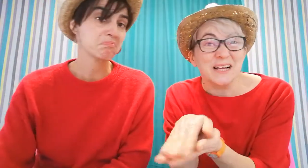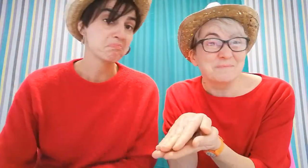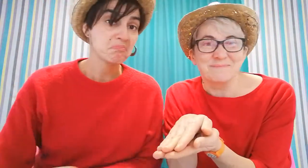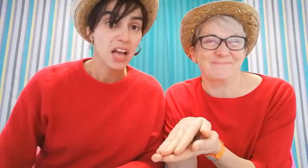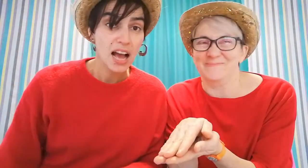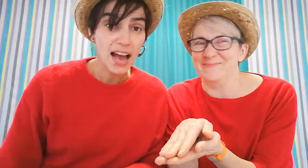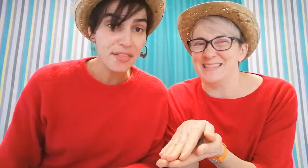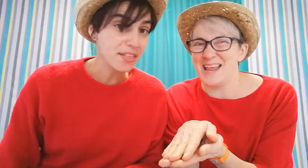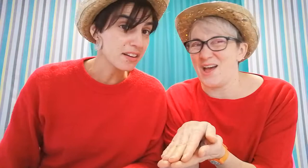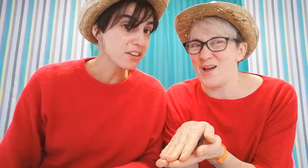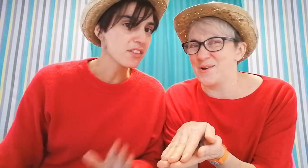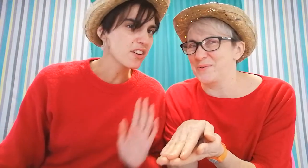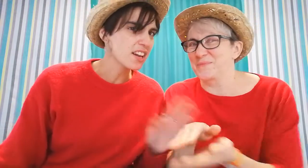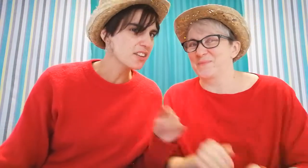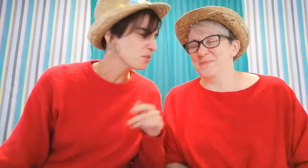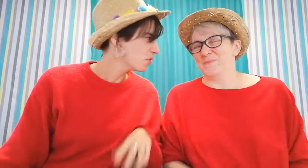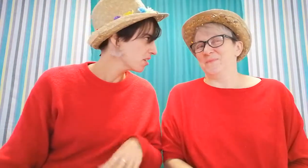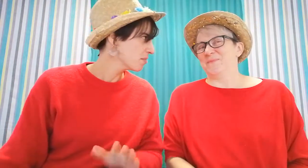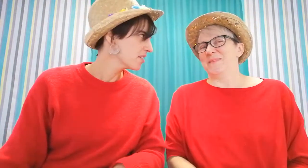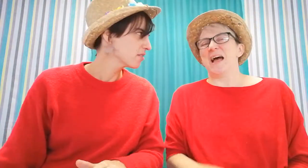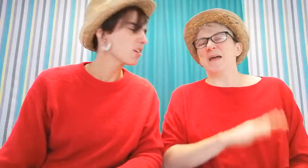crocodile? I think you don't need to worry about the crocodile.